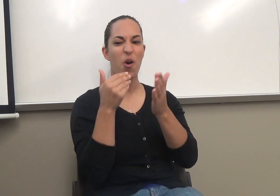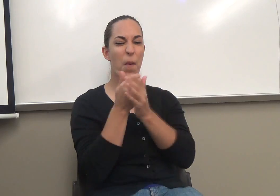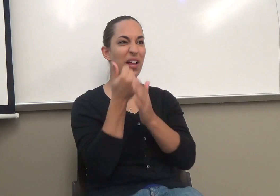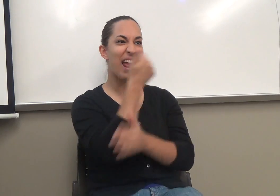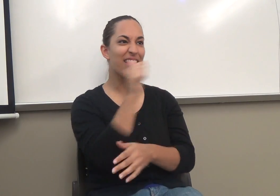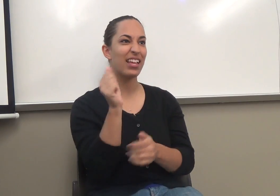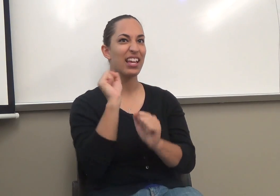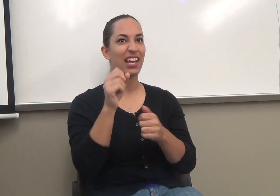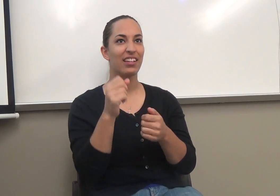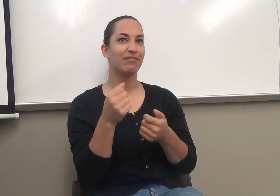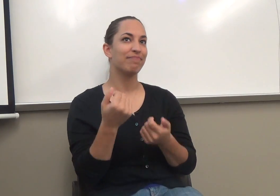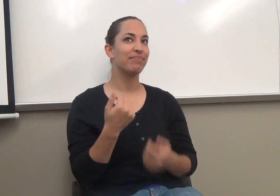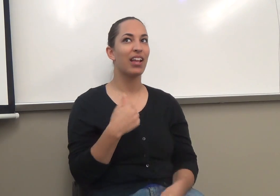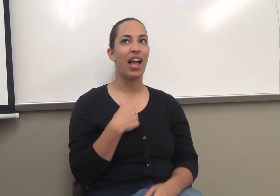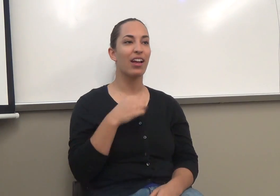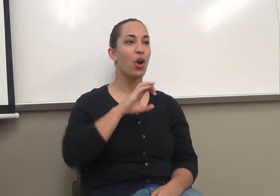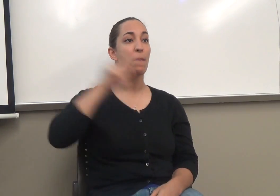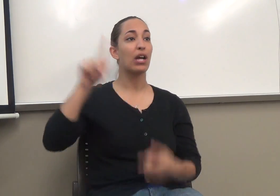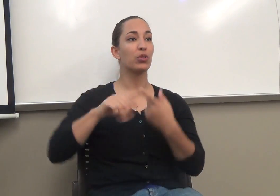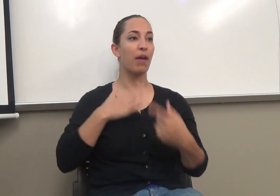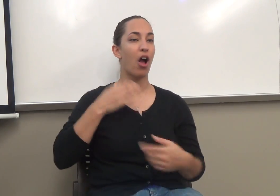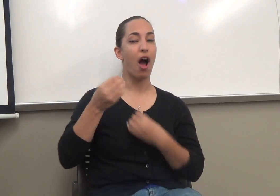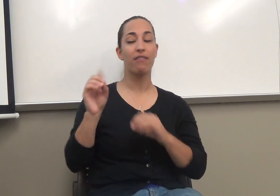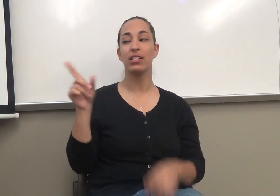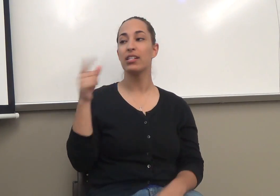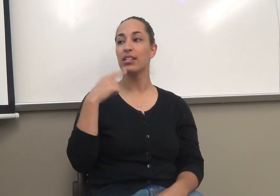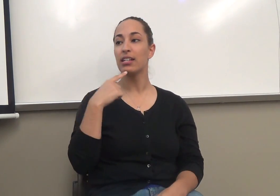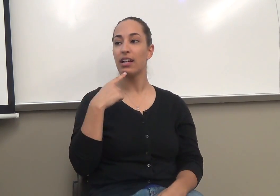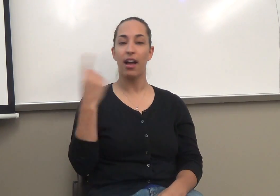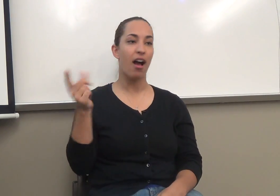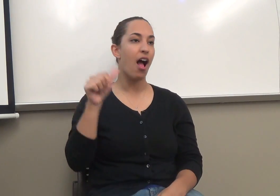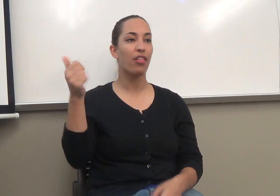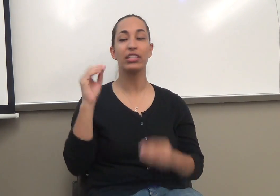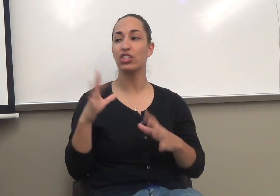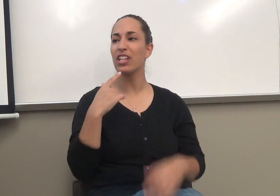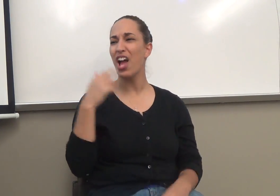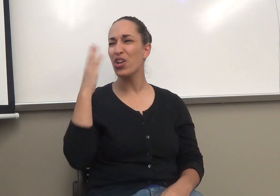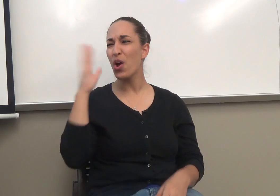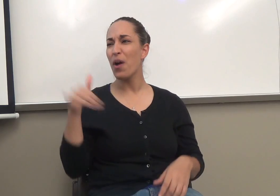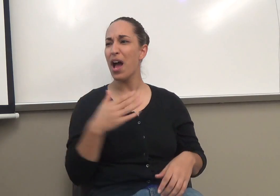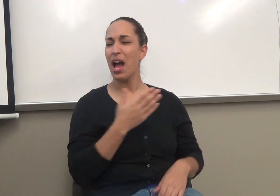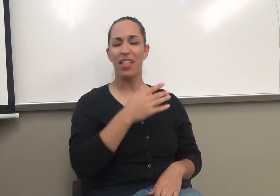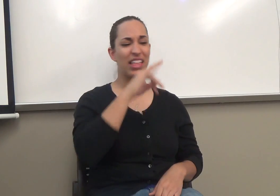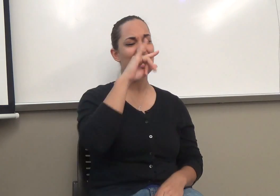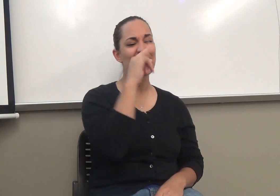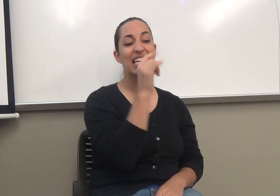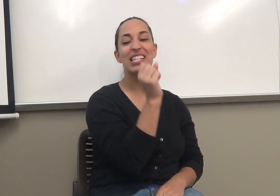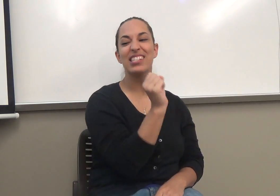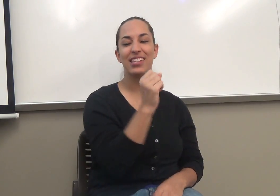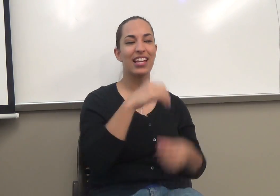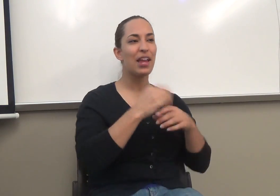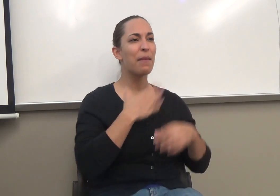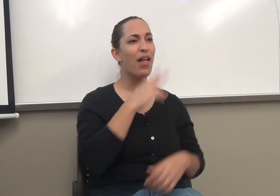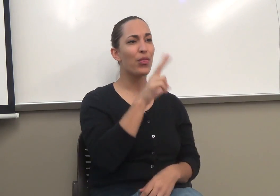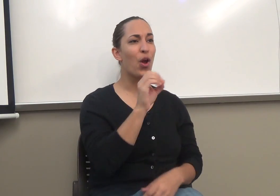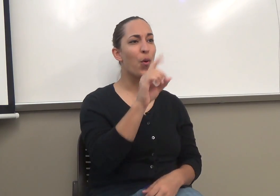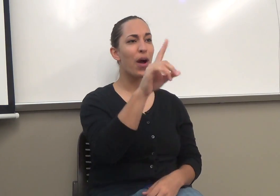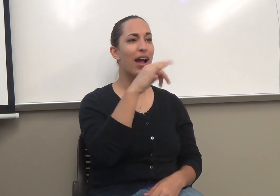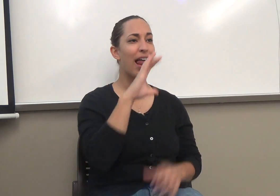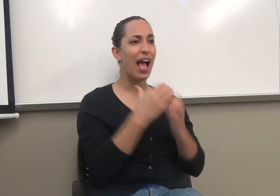my office and say to one of my other teachers, oh, the kids in my 301 class are really doing well. And they're not